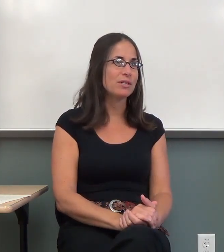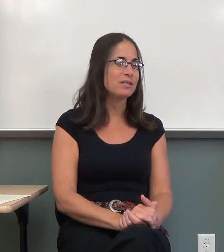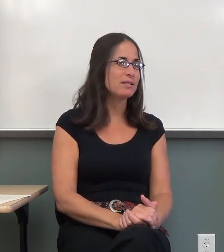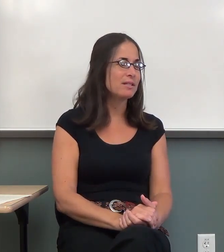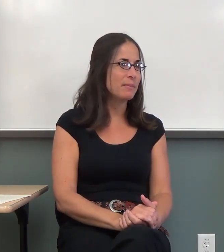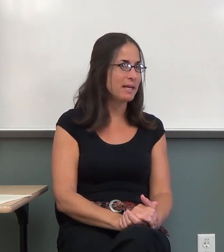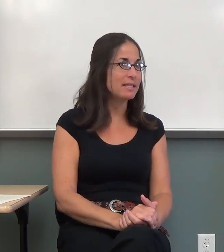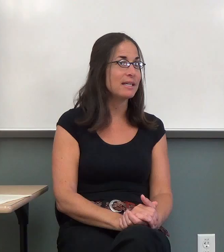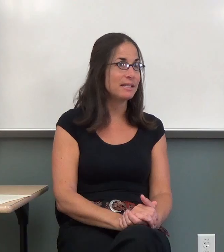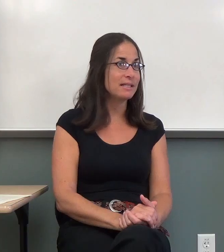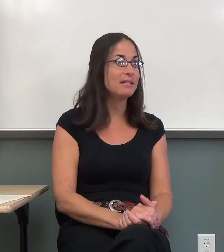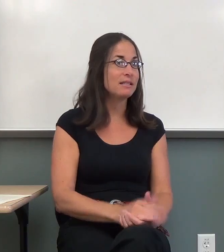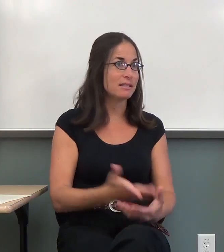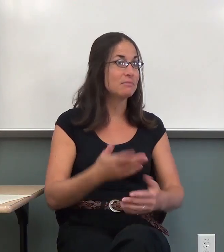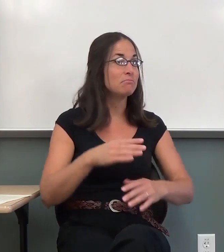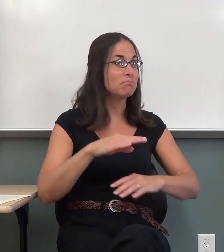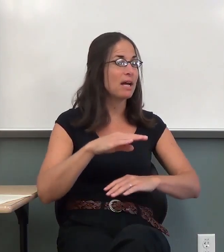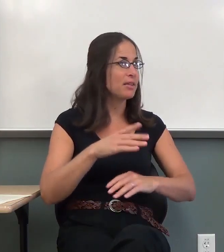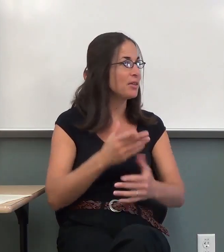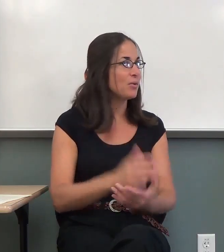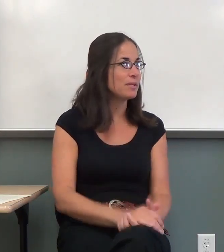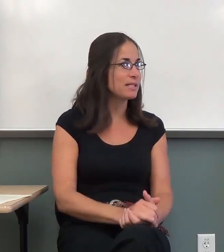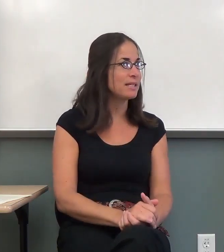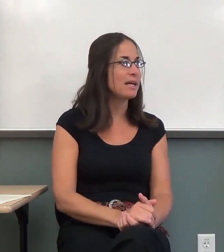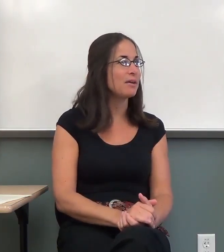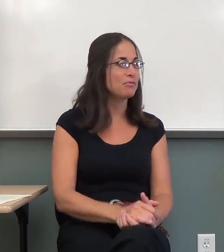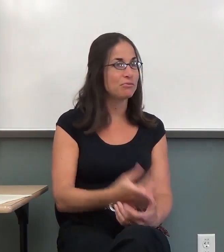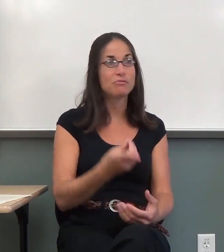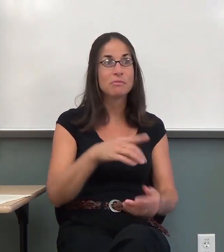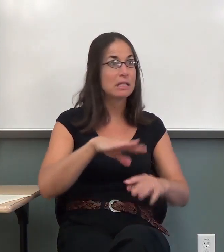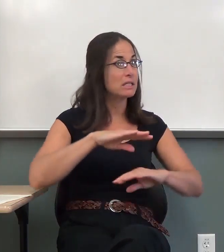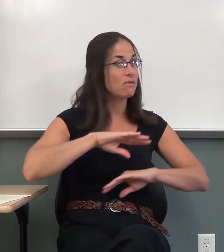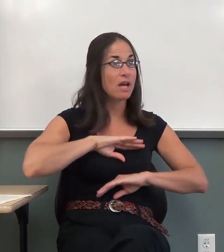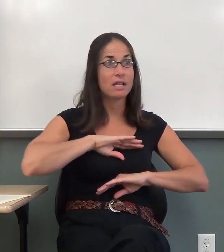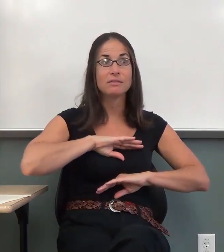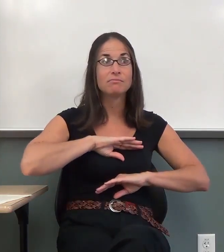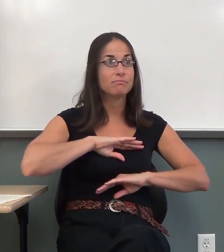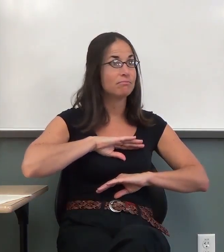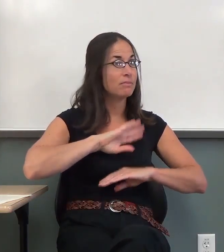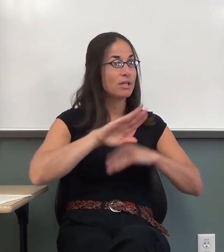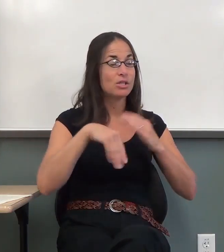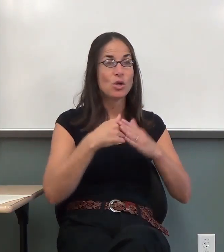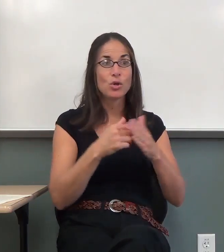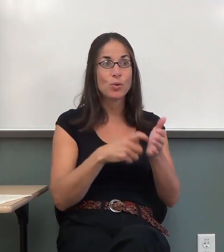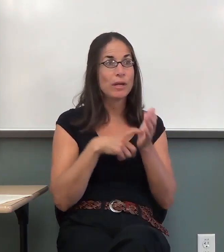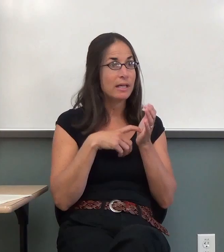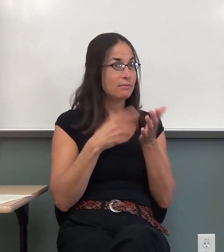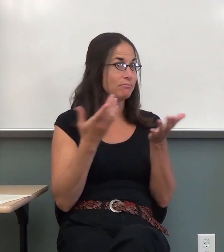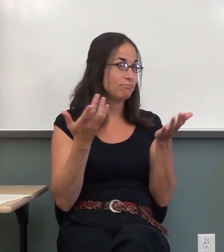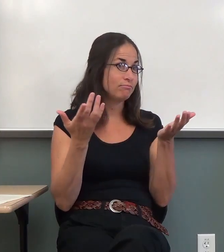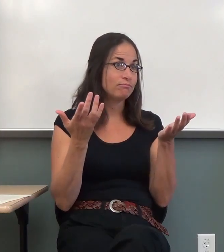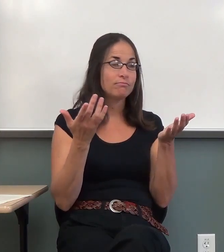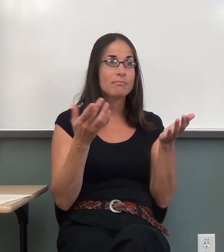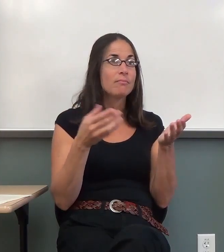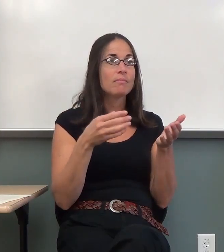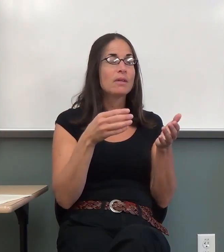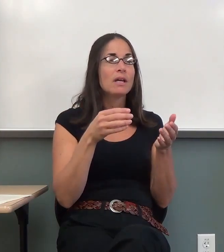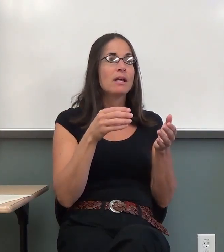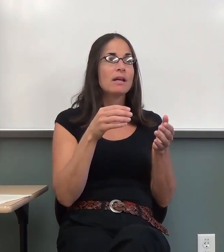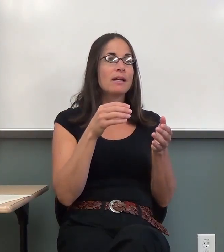words That's to make fine. a sentence? That's all you I need. thought that wasn't enough. No. It's a simple. There is sentence. never a proper number